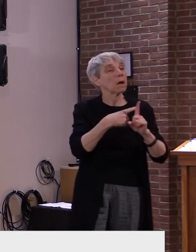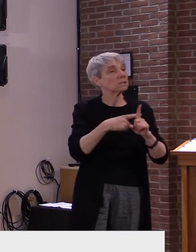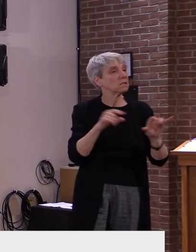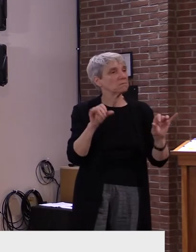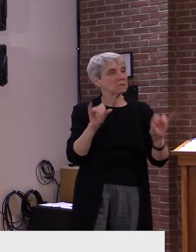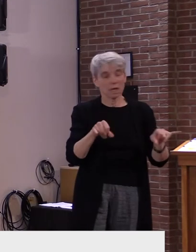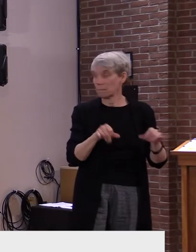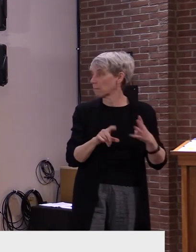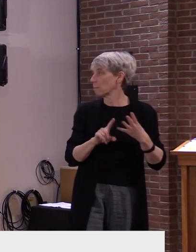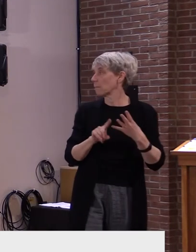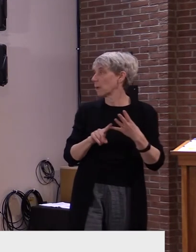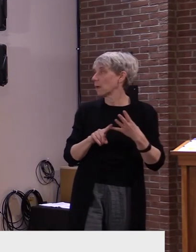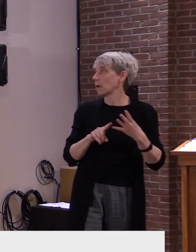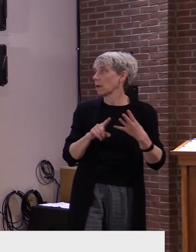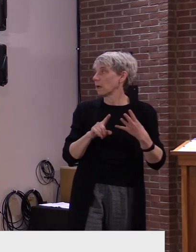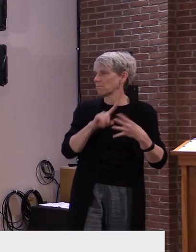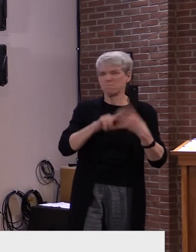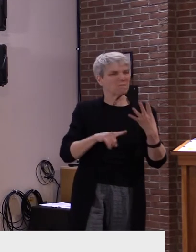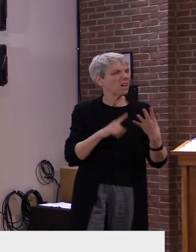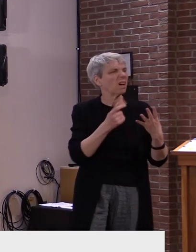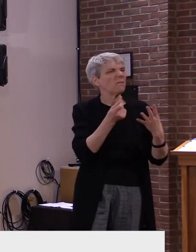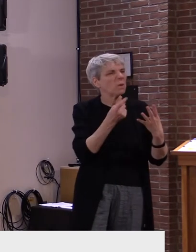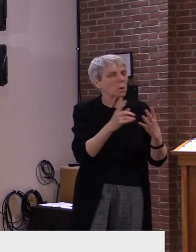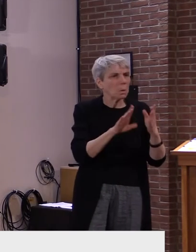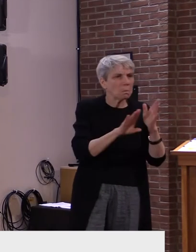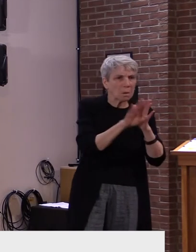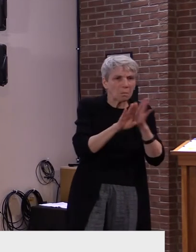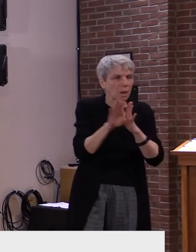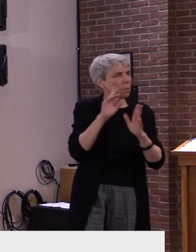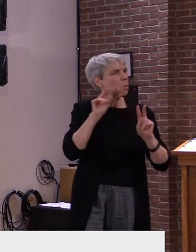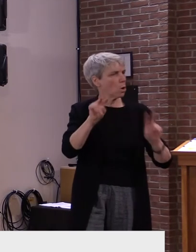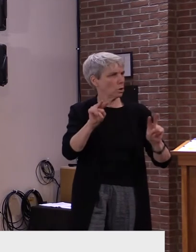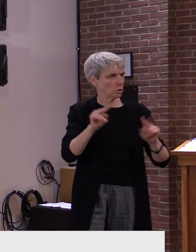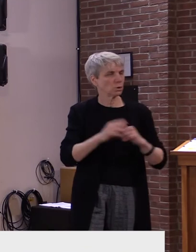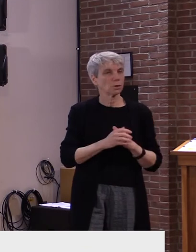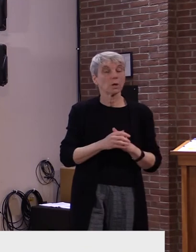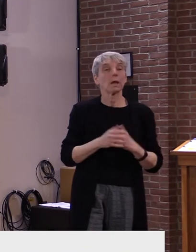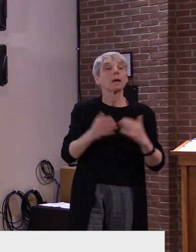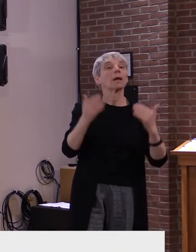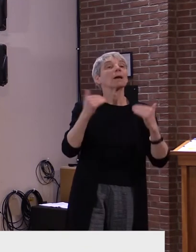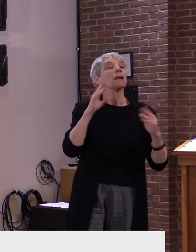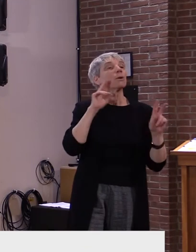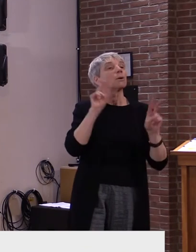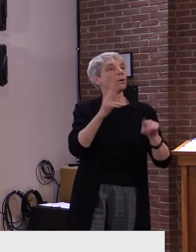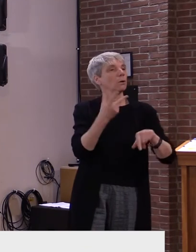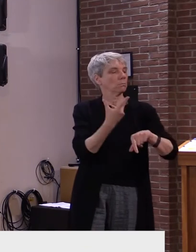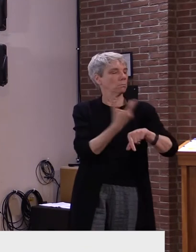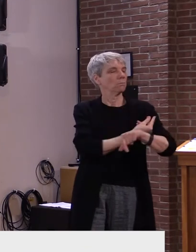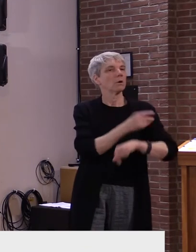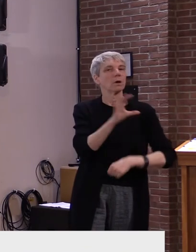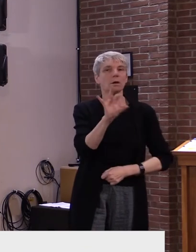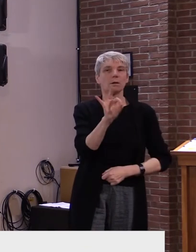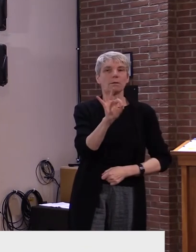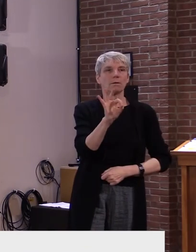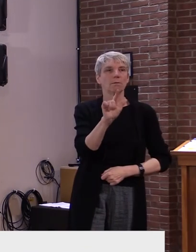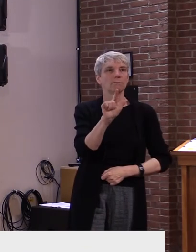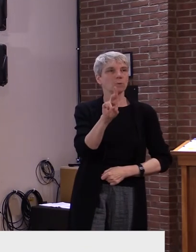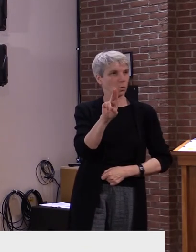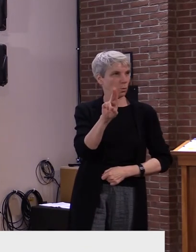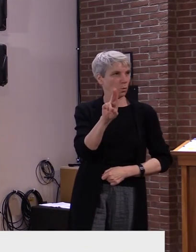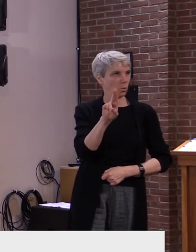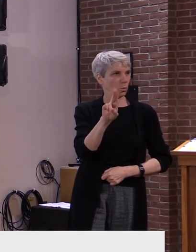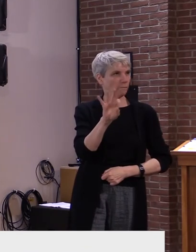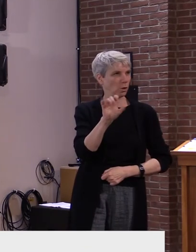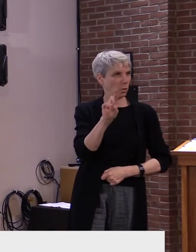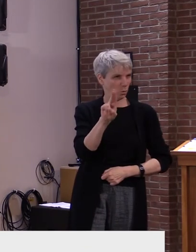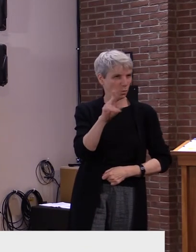those items turning now to our flu vaccination you'll see that we're up compared to last year it slowed down